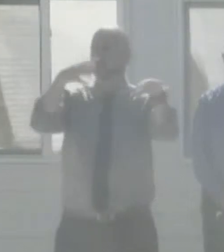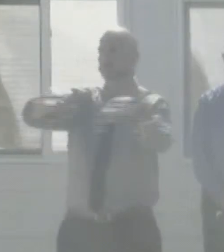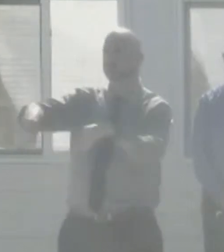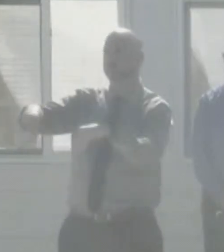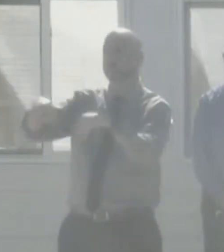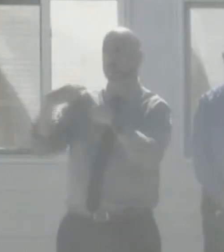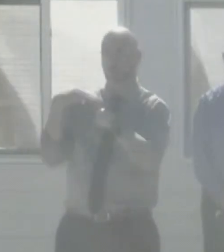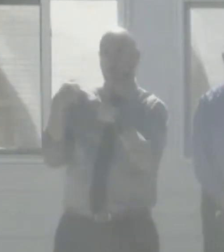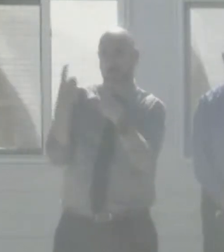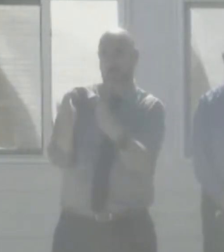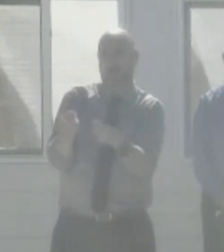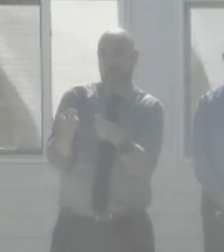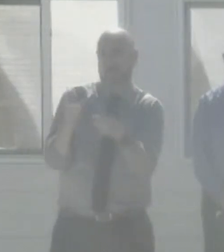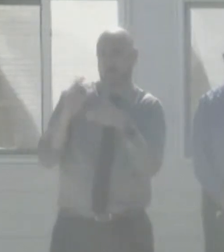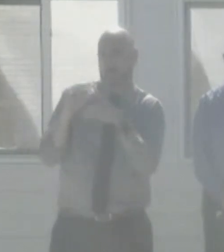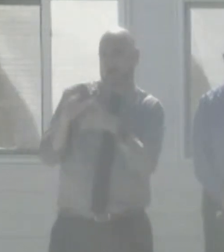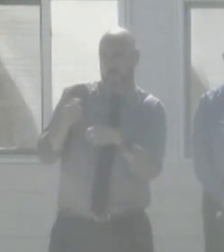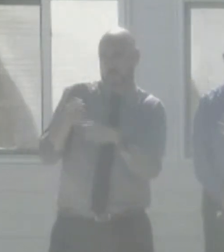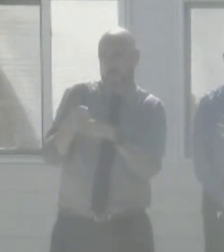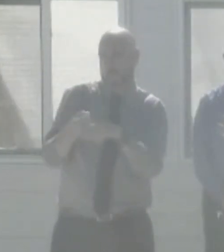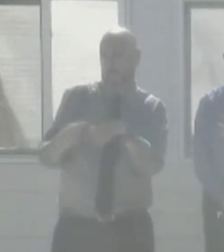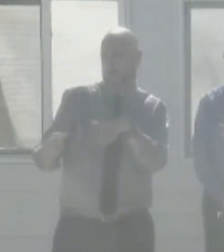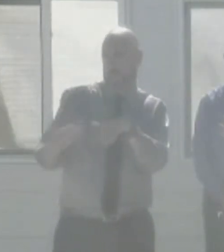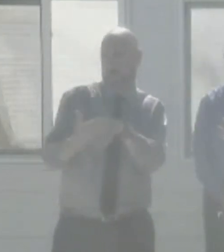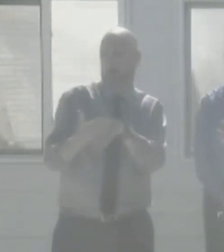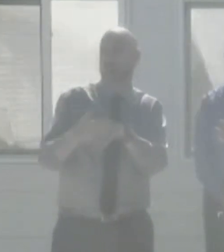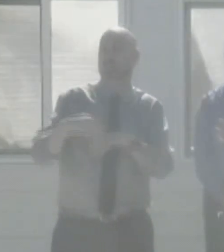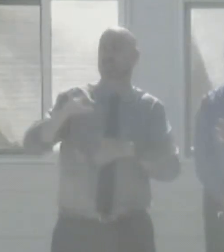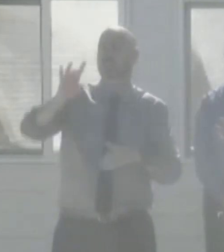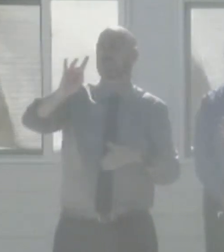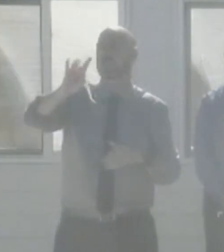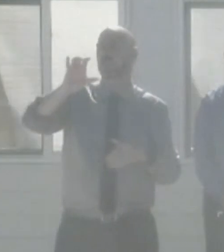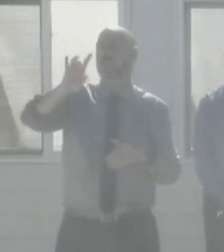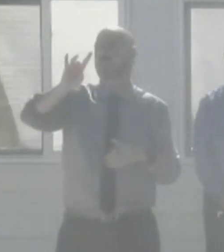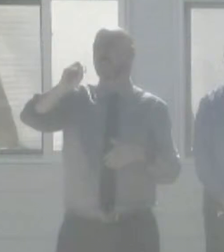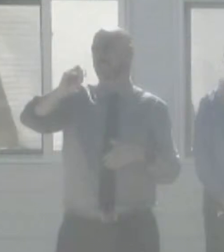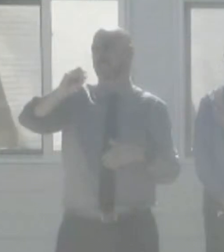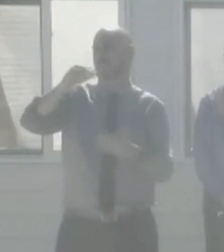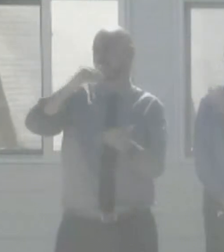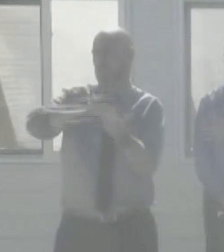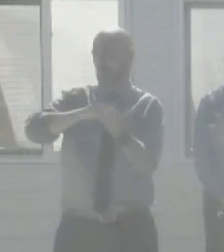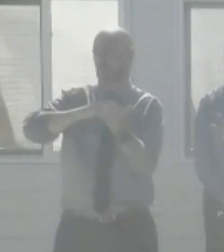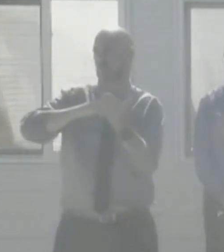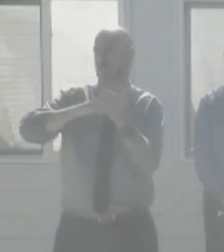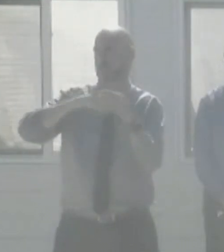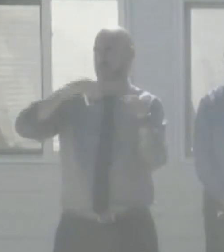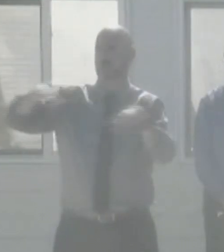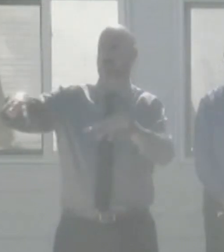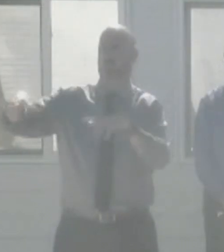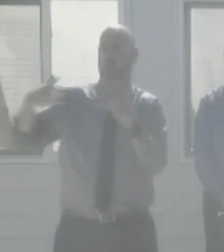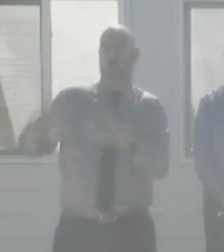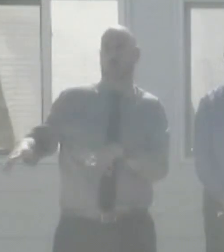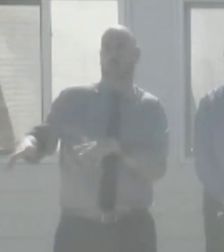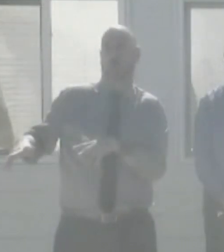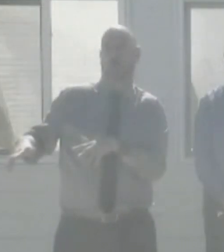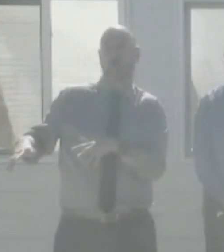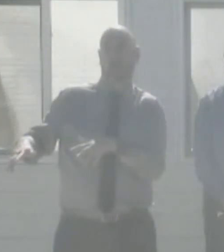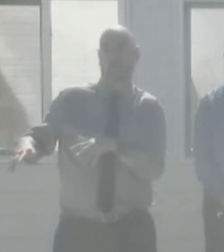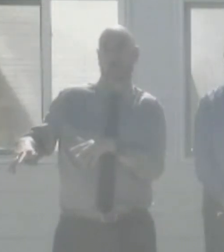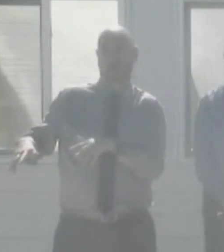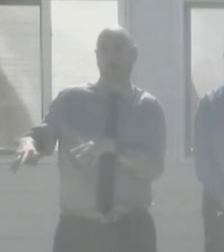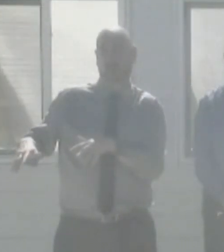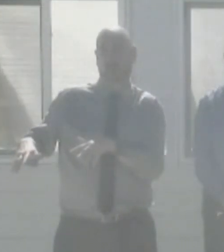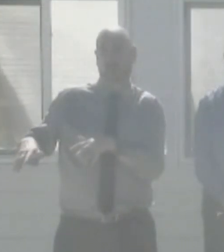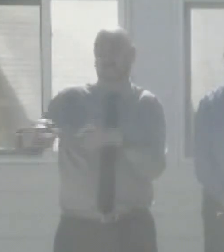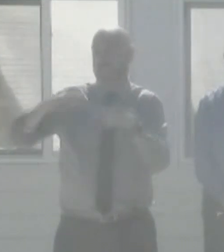880,000 have been restored. So we've basically had a storm that's had over 4 million power outages. I think that's